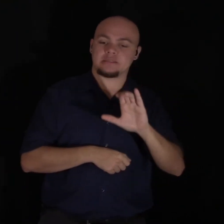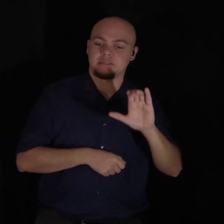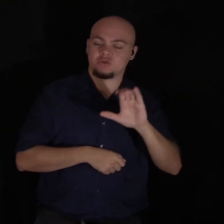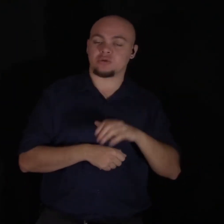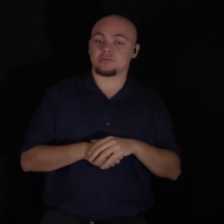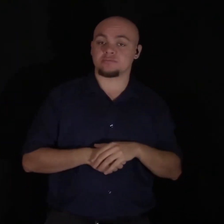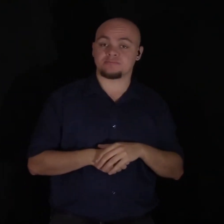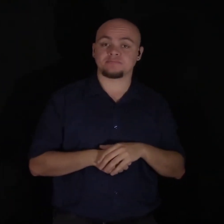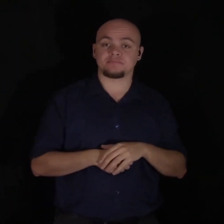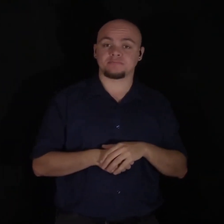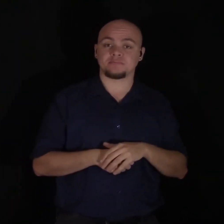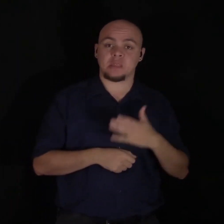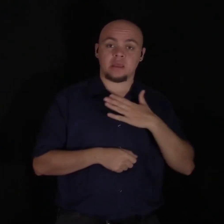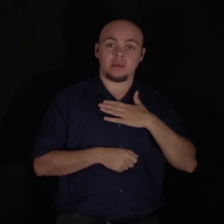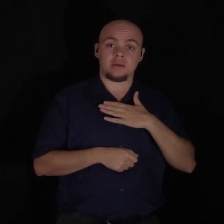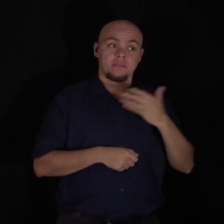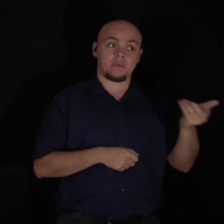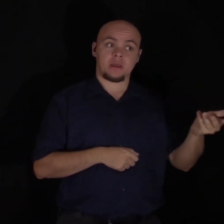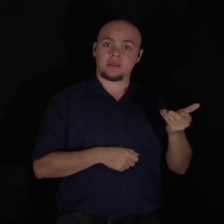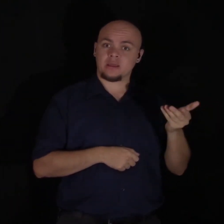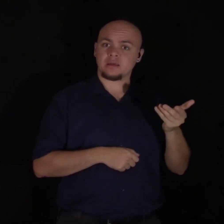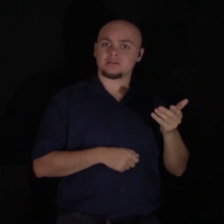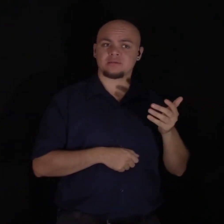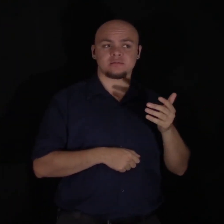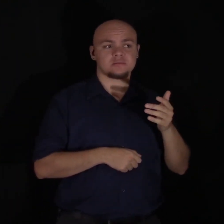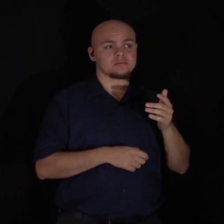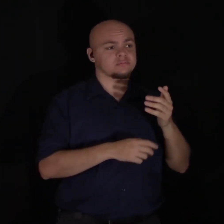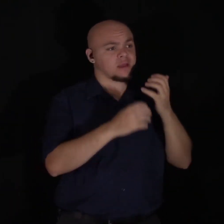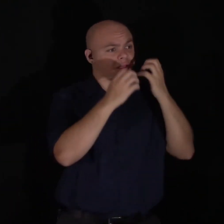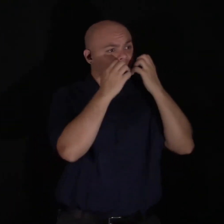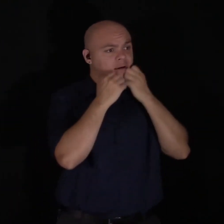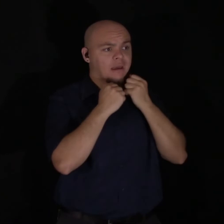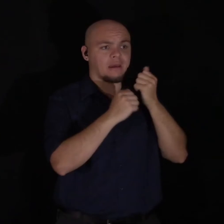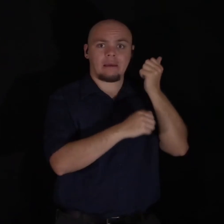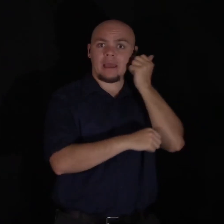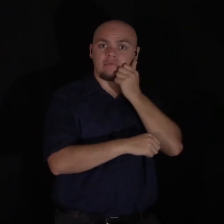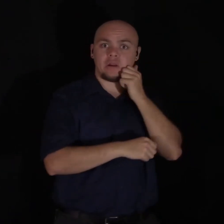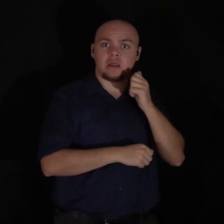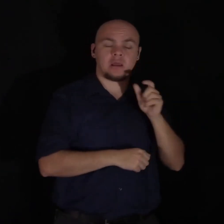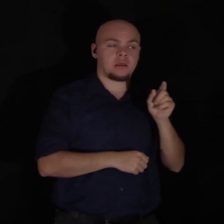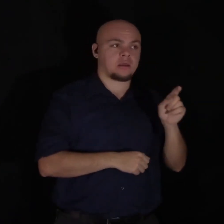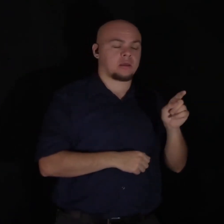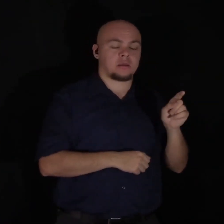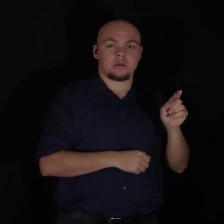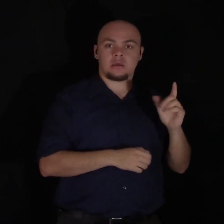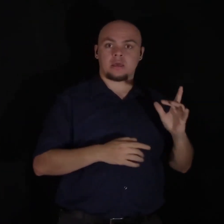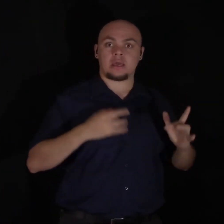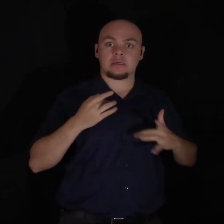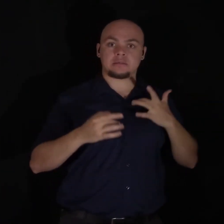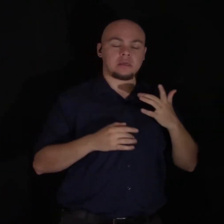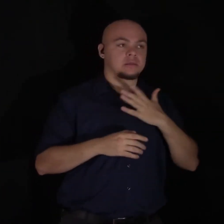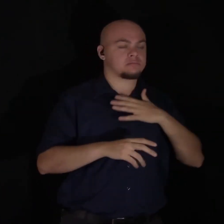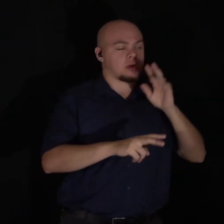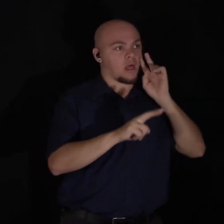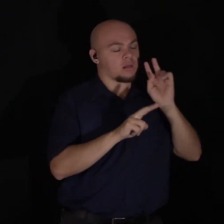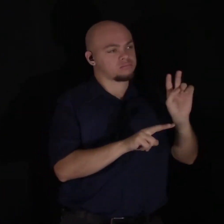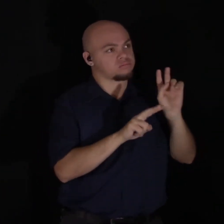for my guest increases every day. He excites at once my admiration and my